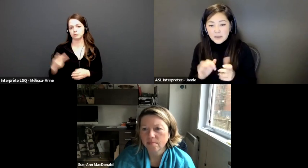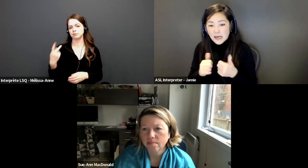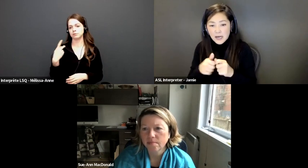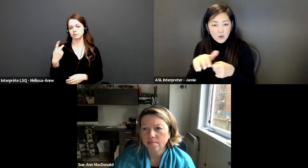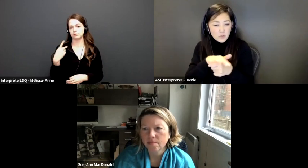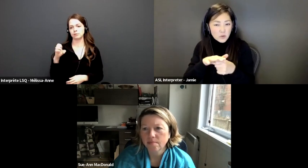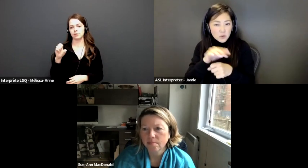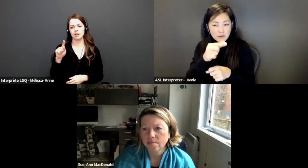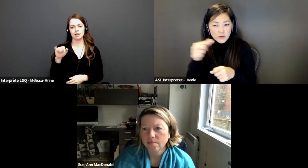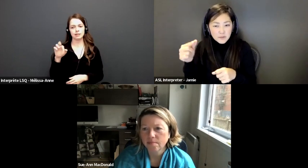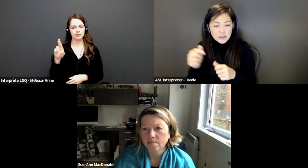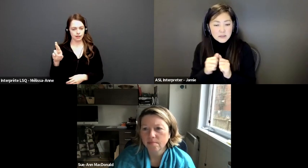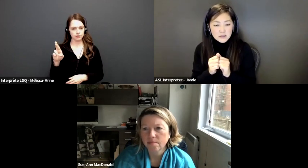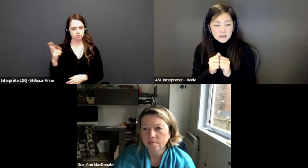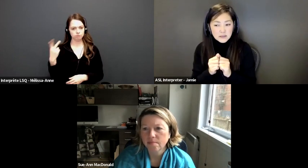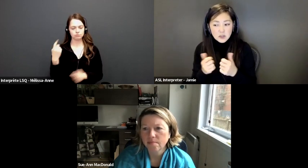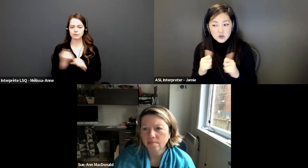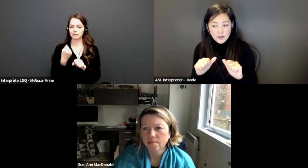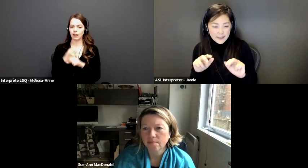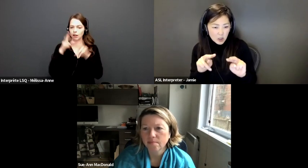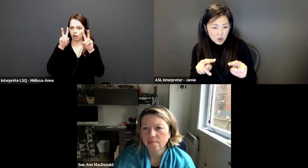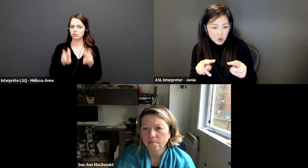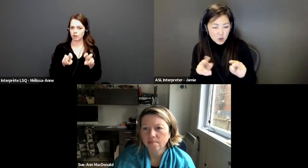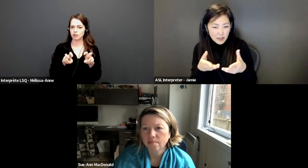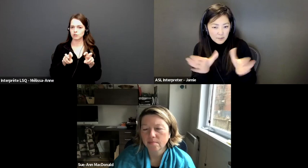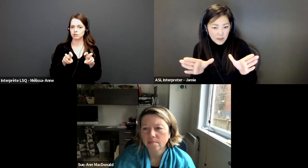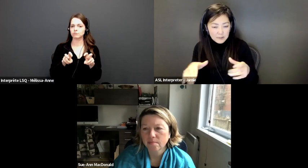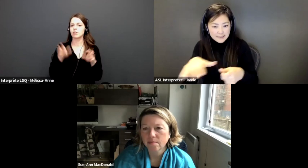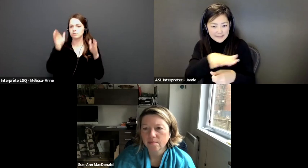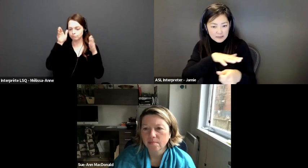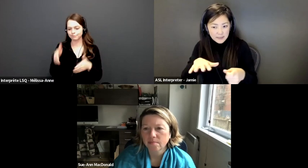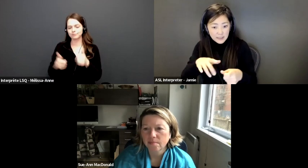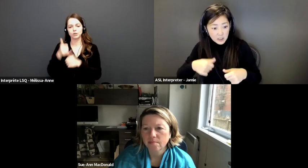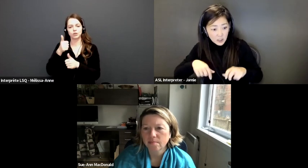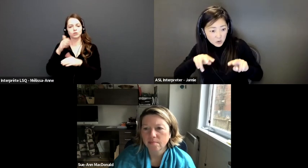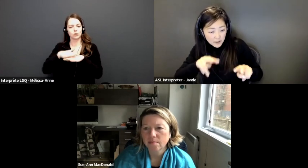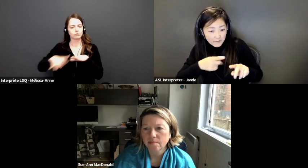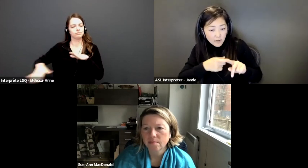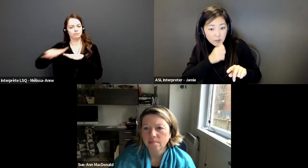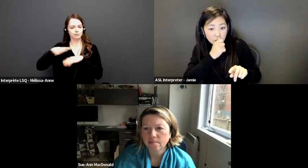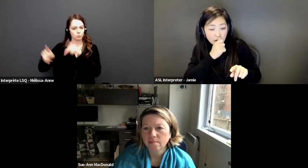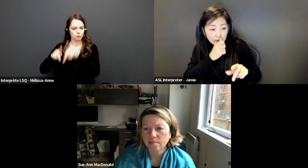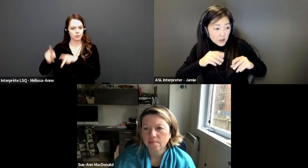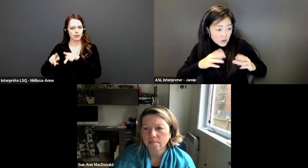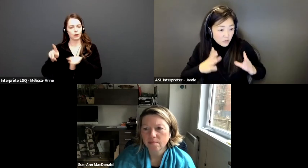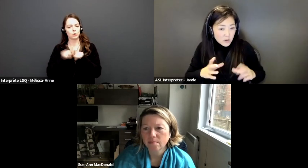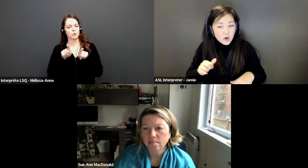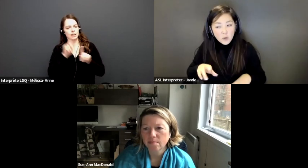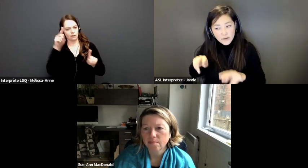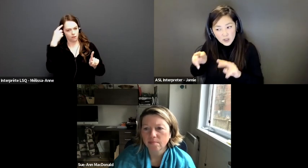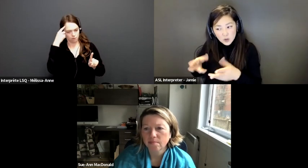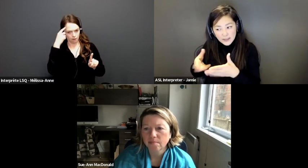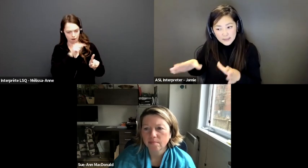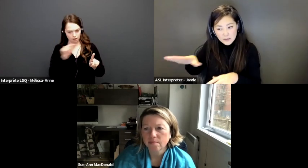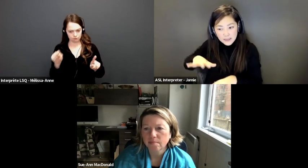at at public space. Are they looking at it through the lens of private owners, or are they looking at space through the